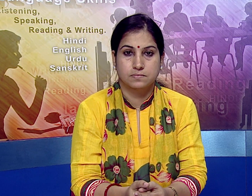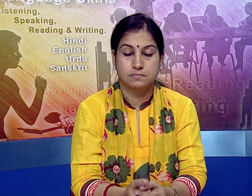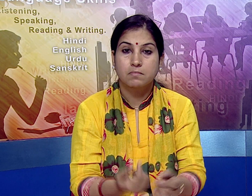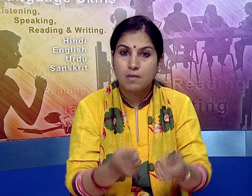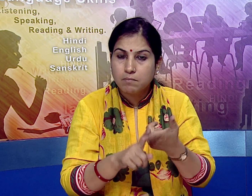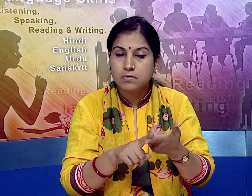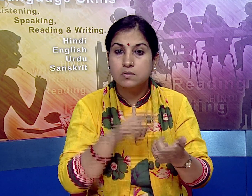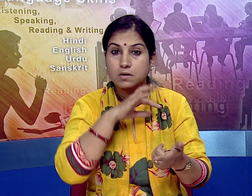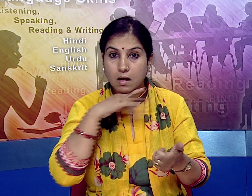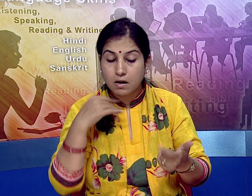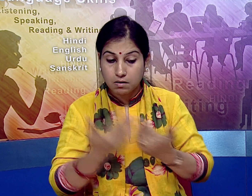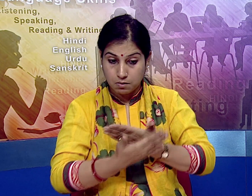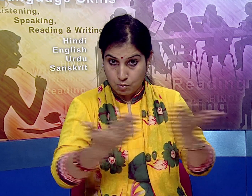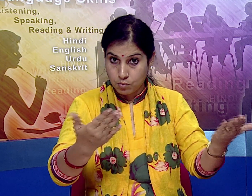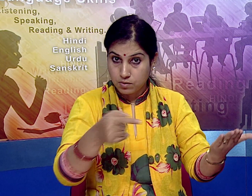In case of colored cotton clothes,